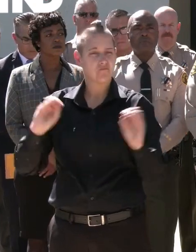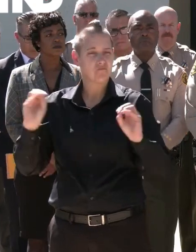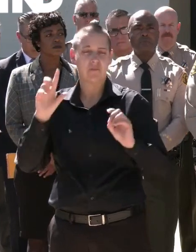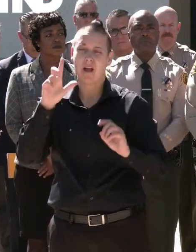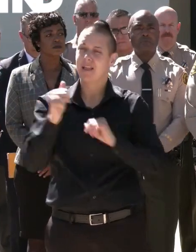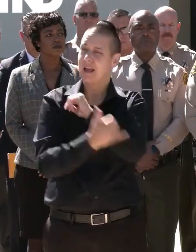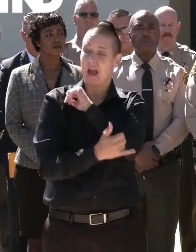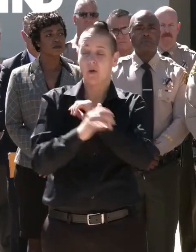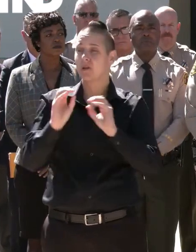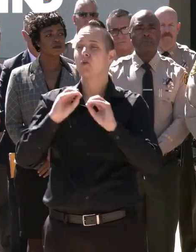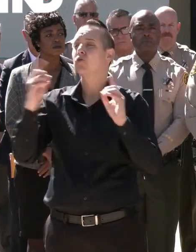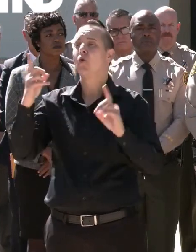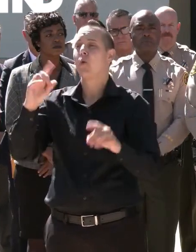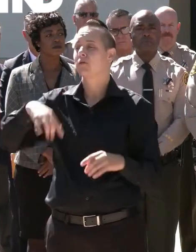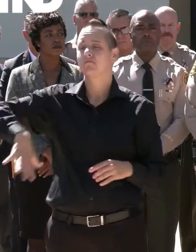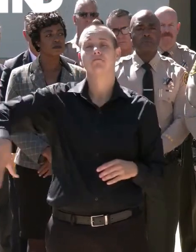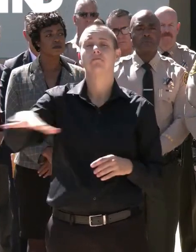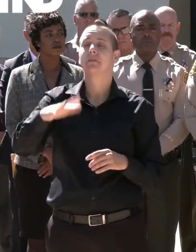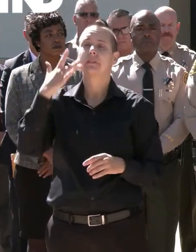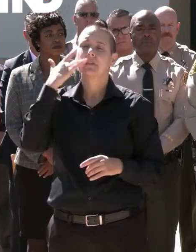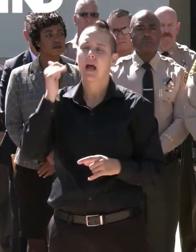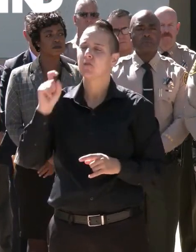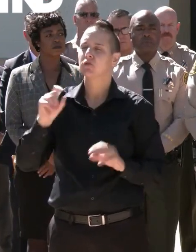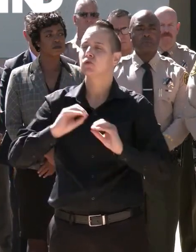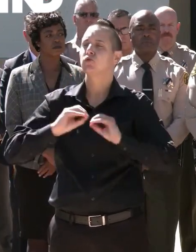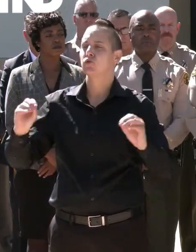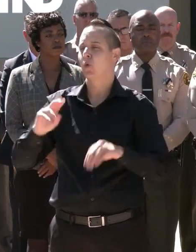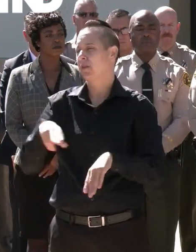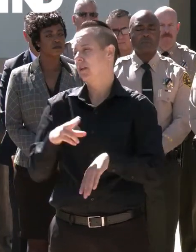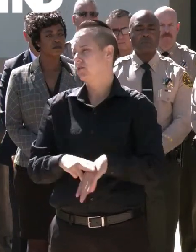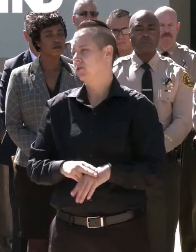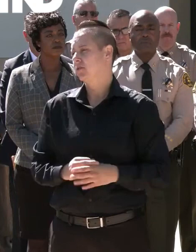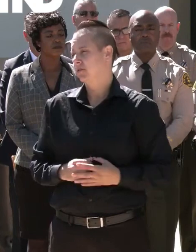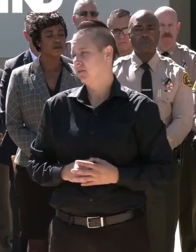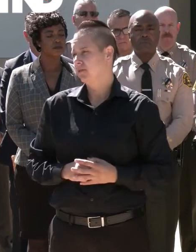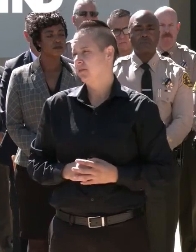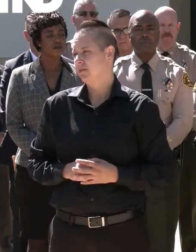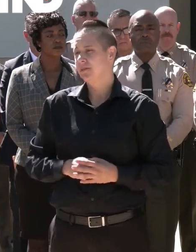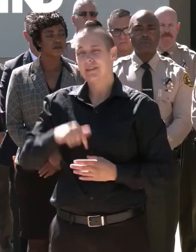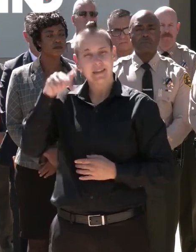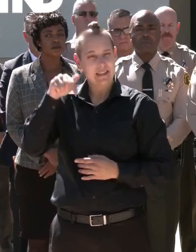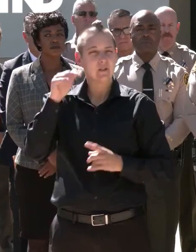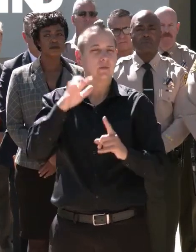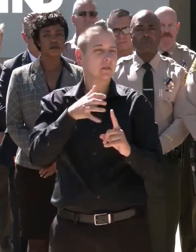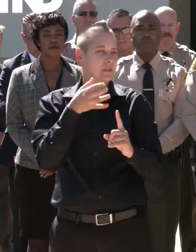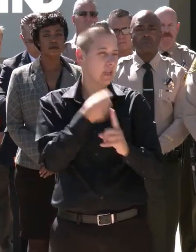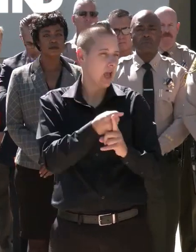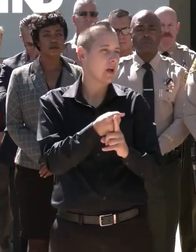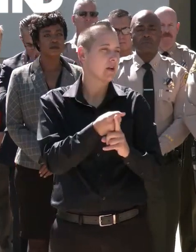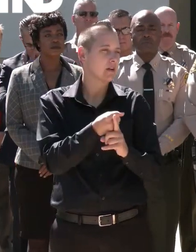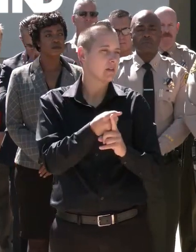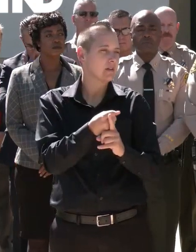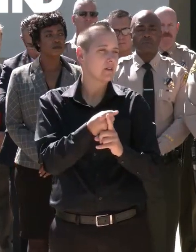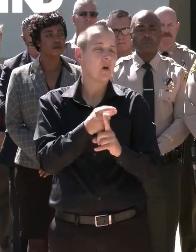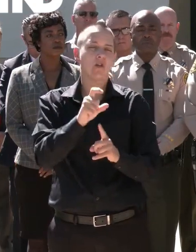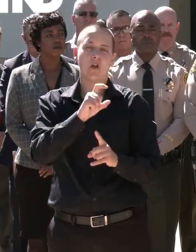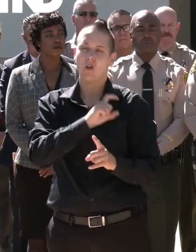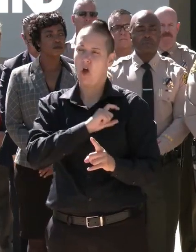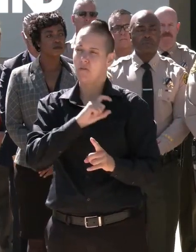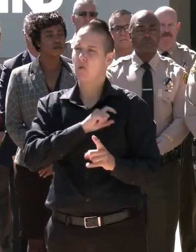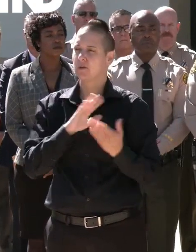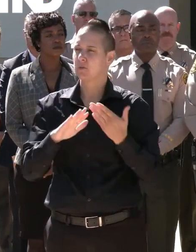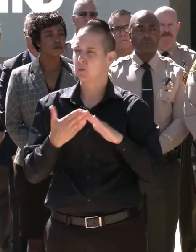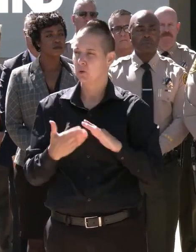in LA County, quite frankly, nowhere in California, and it shouldn't be anywhere in this nation. This was an attack on the law